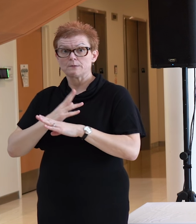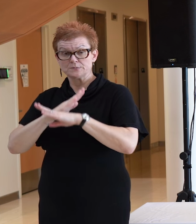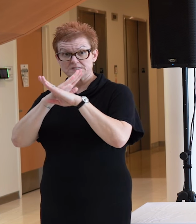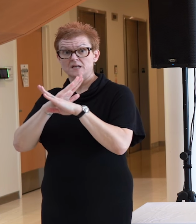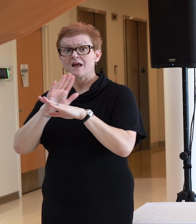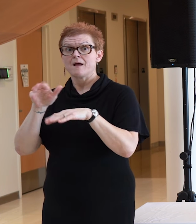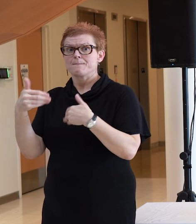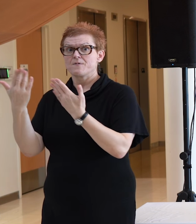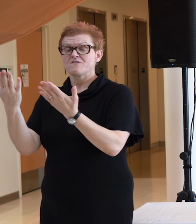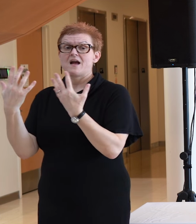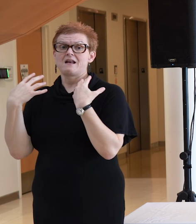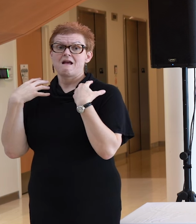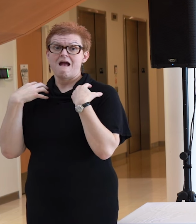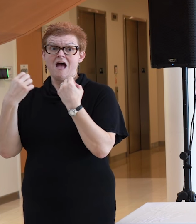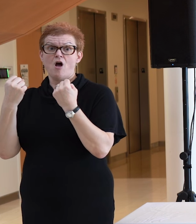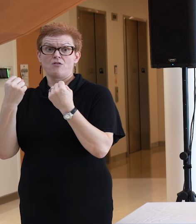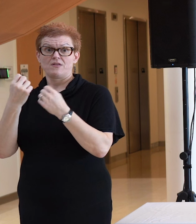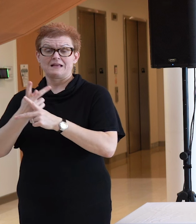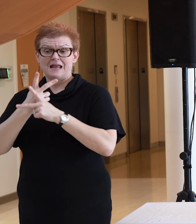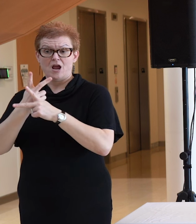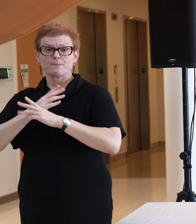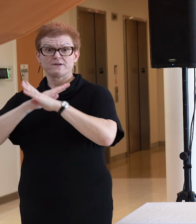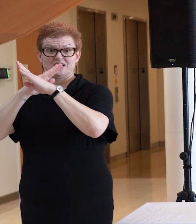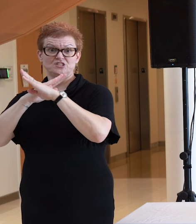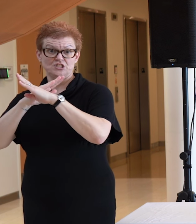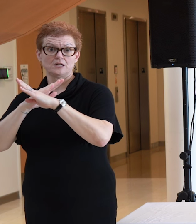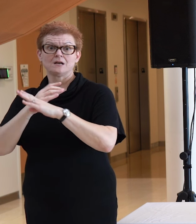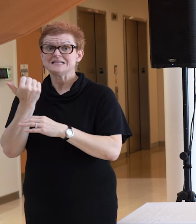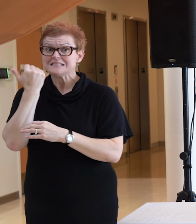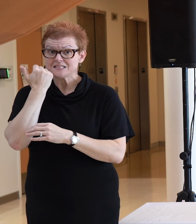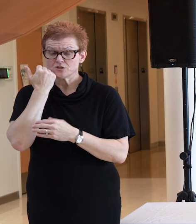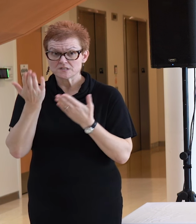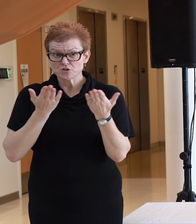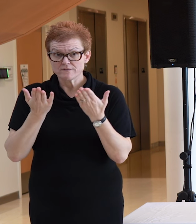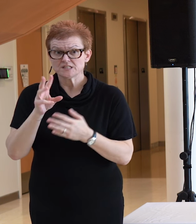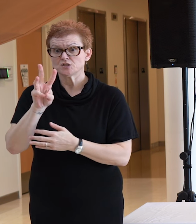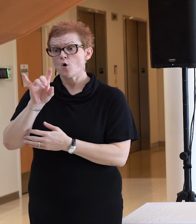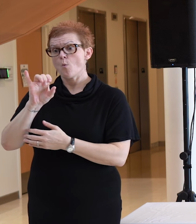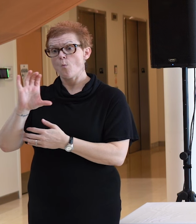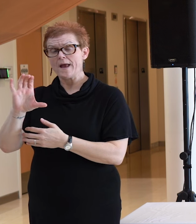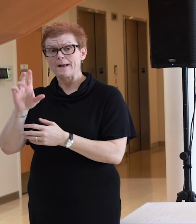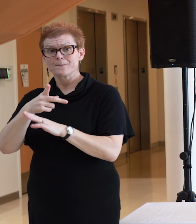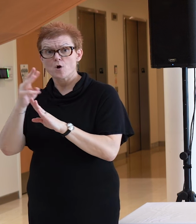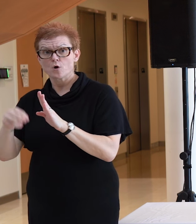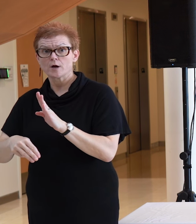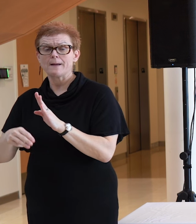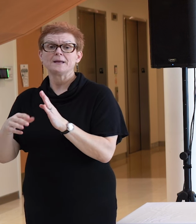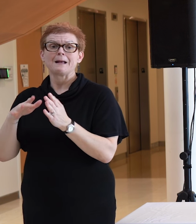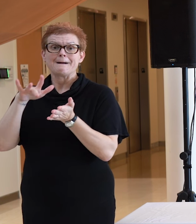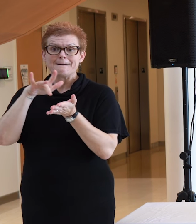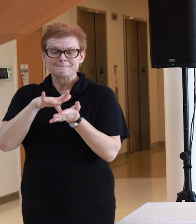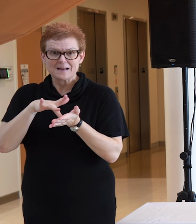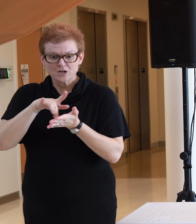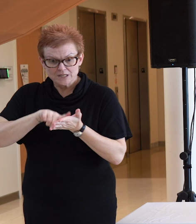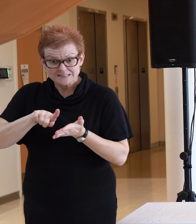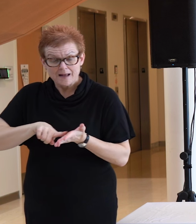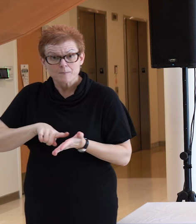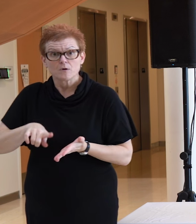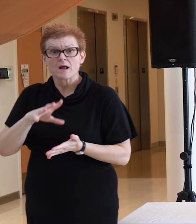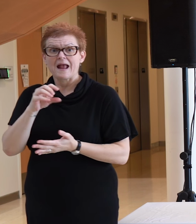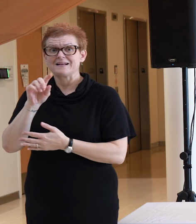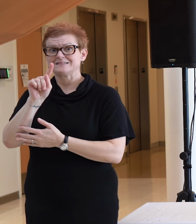to patients in the Buzz Westfall Justice Center, dental services, WIC programming, medical examiner's office and death reports and